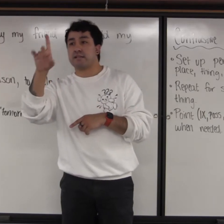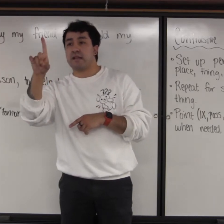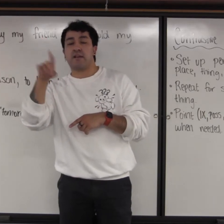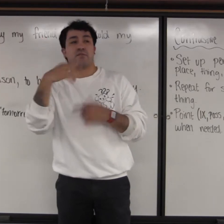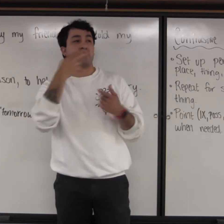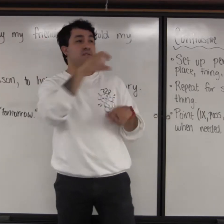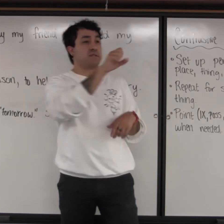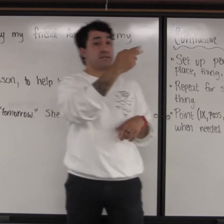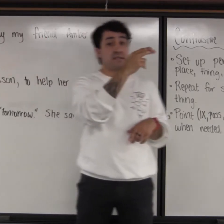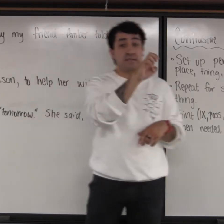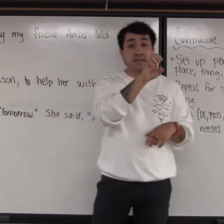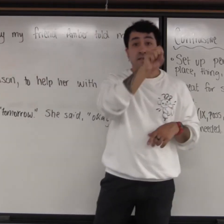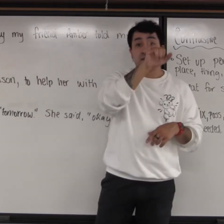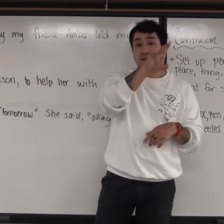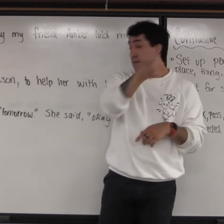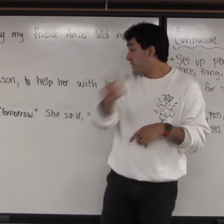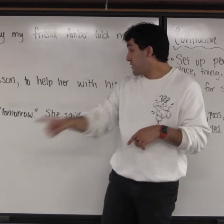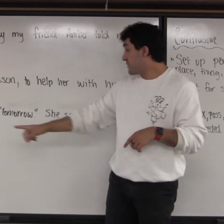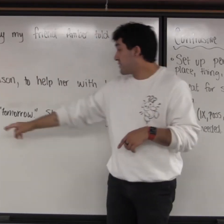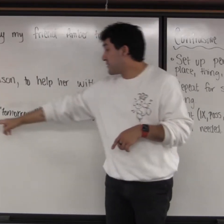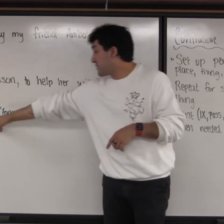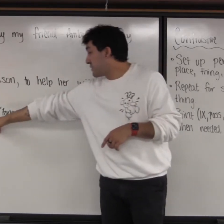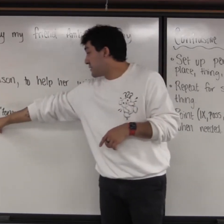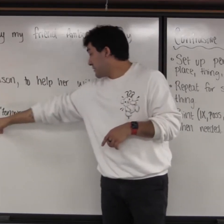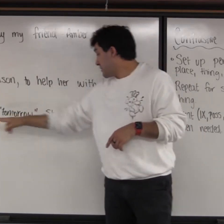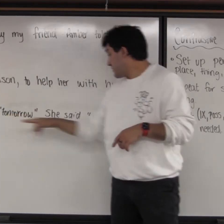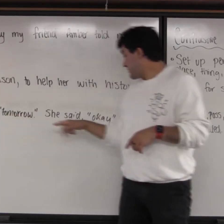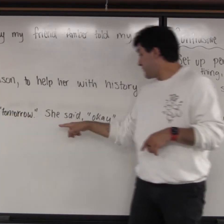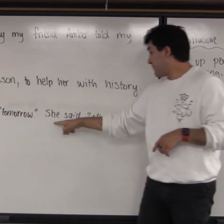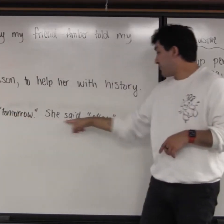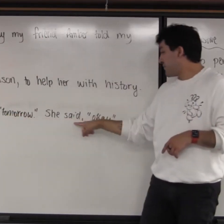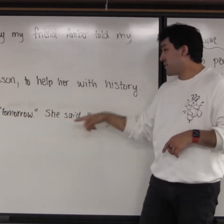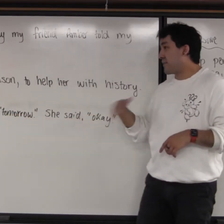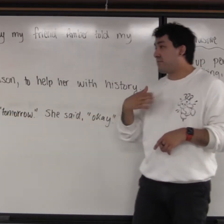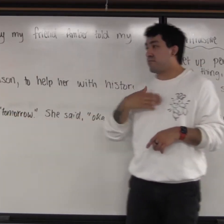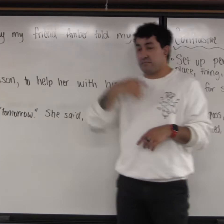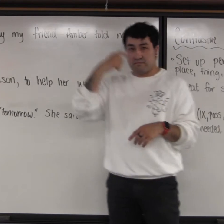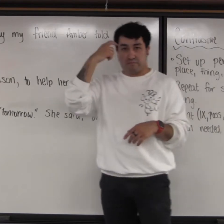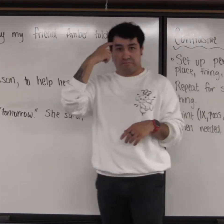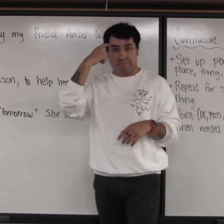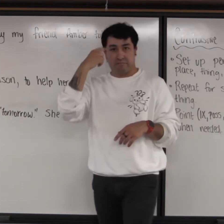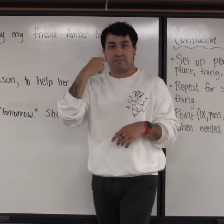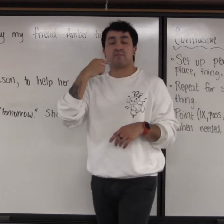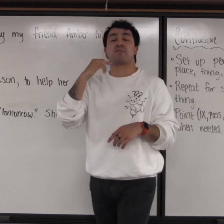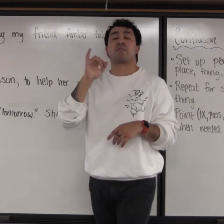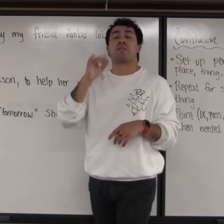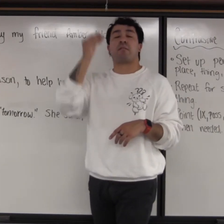show you what they said. So in English, we typically said, he said, she said, like, oh my God, let me tell you.